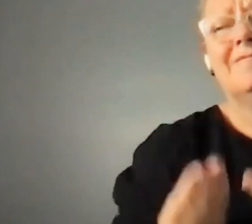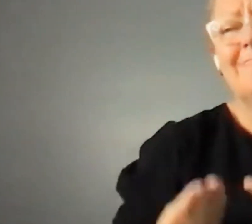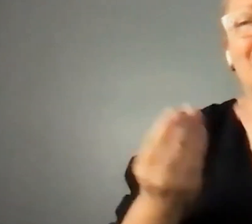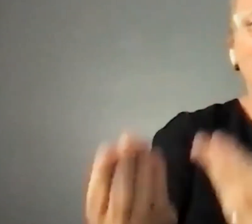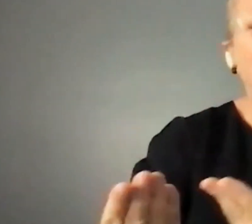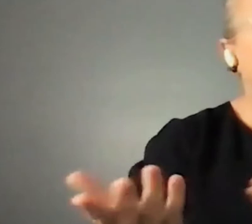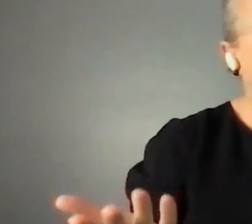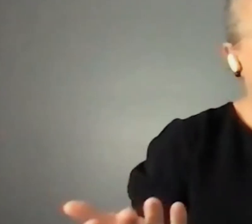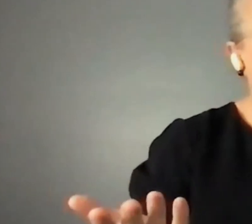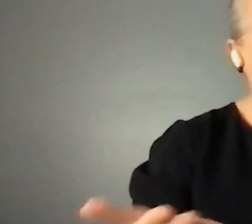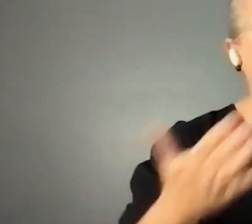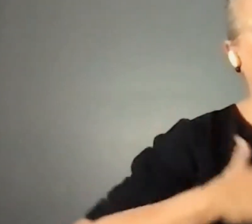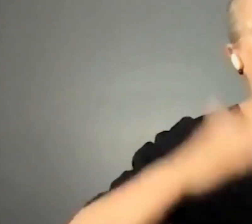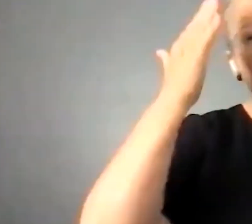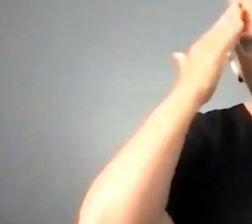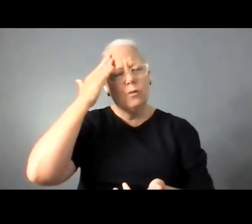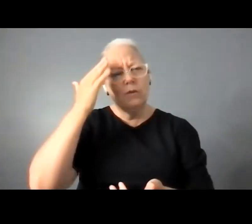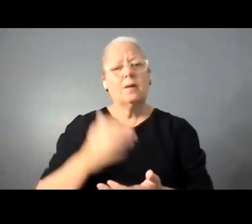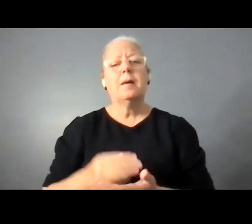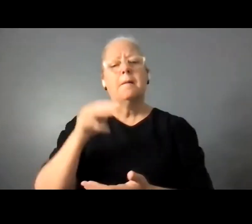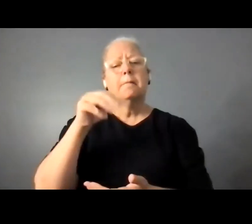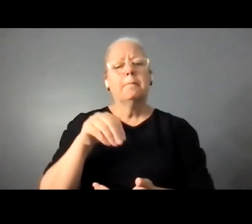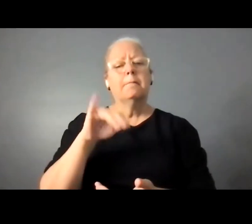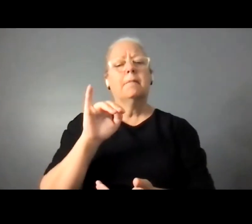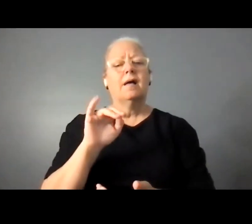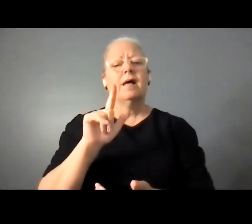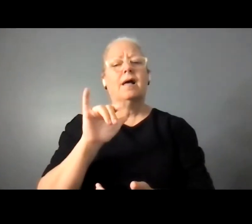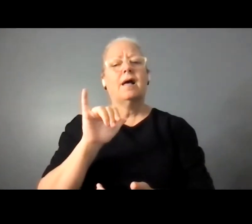What can Milika tell me about that?